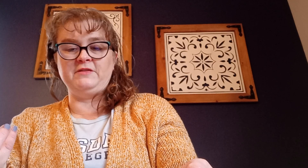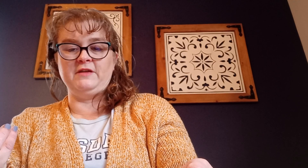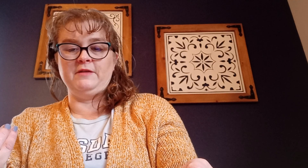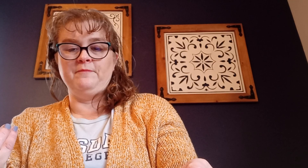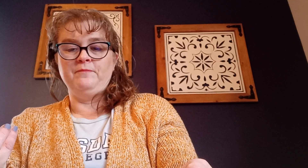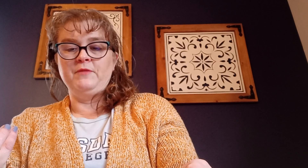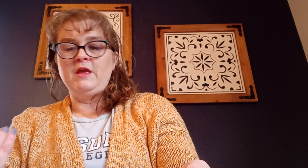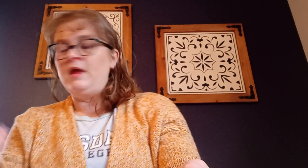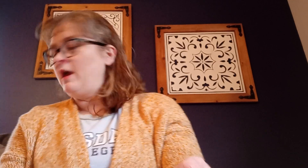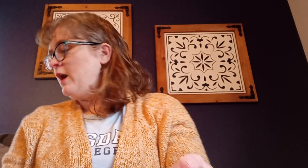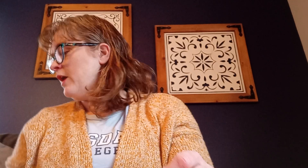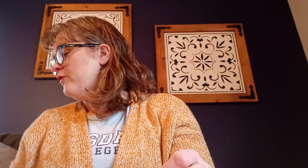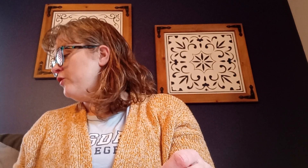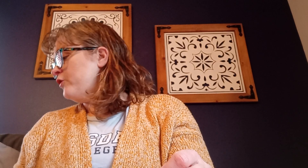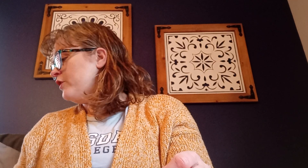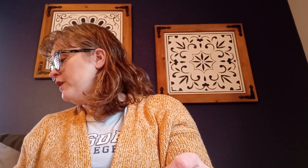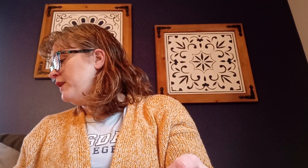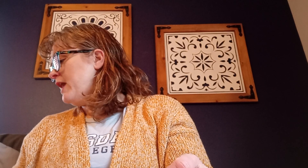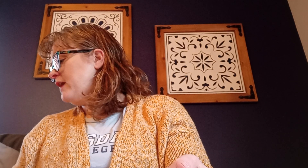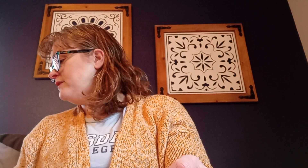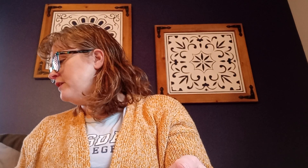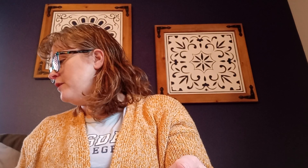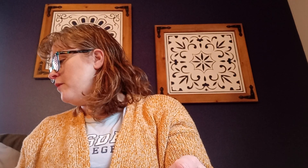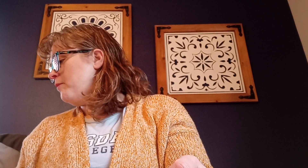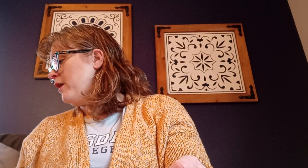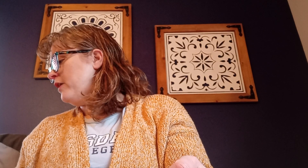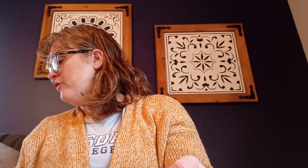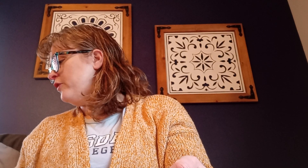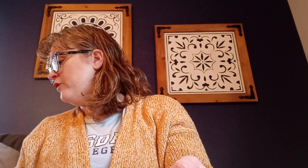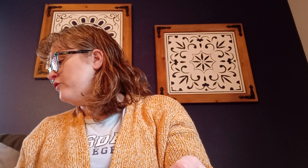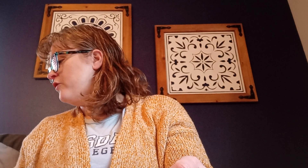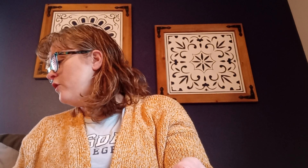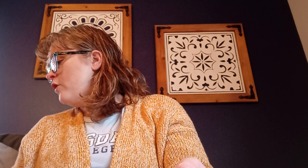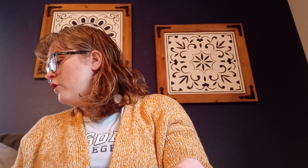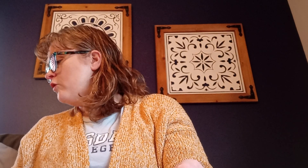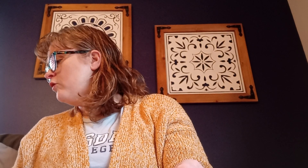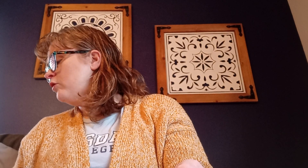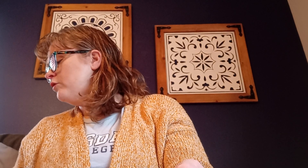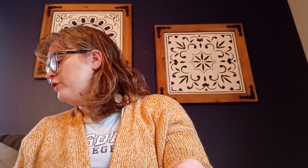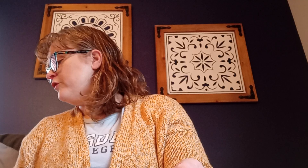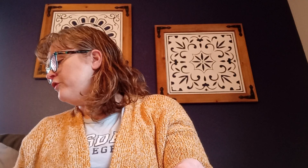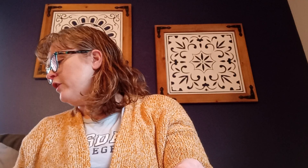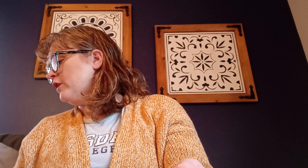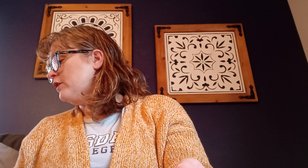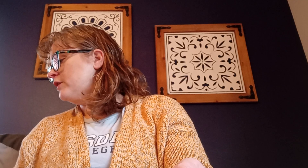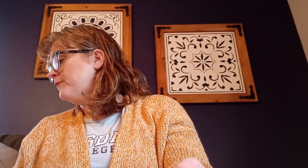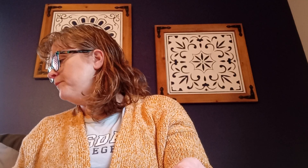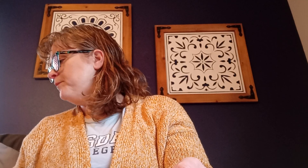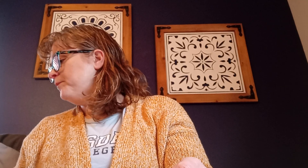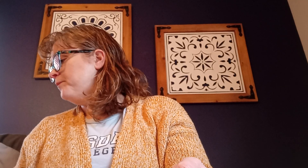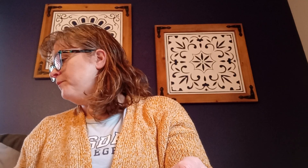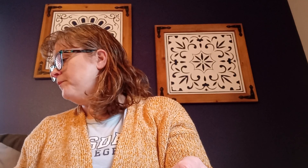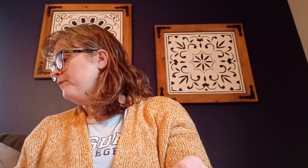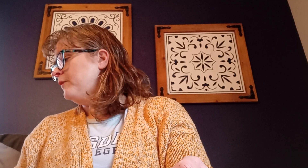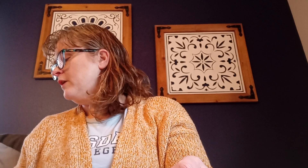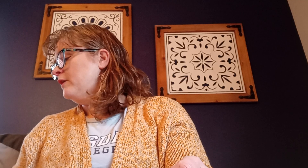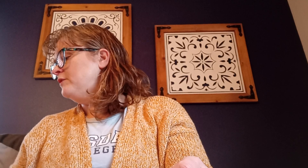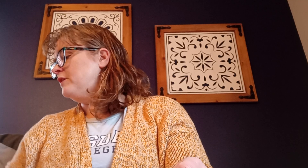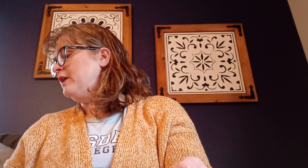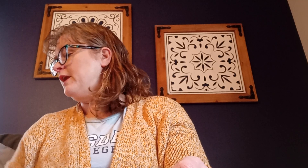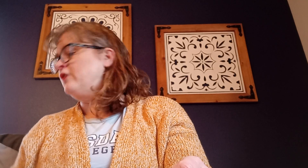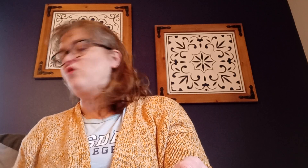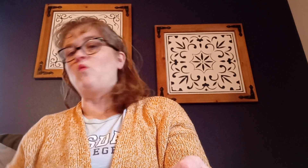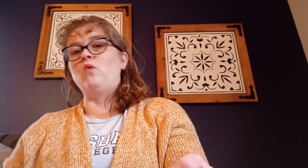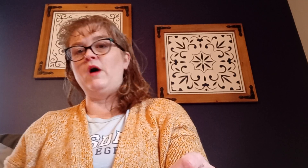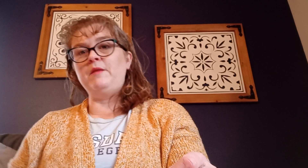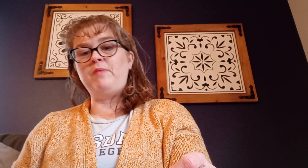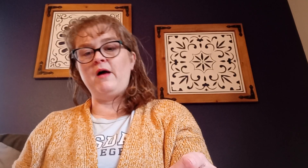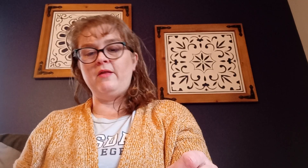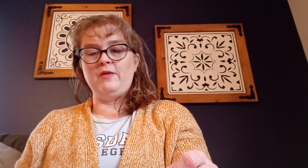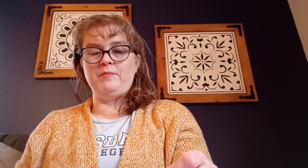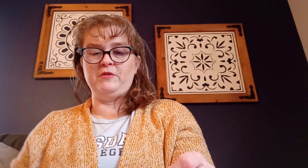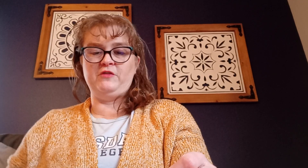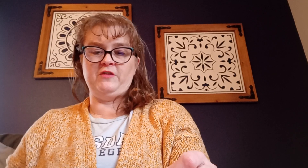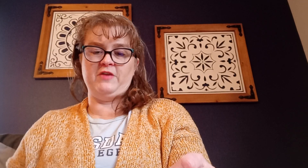skeleton. And then they're connected by this conosarc to connect one polyp to the